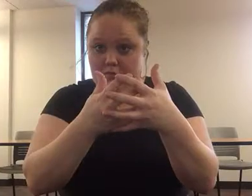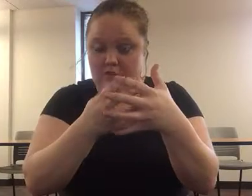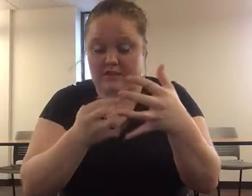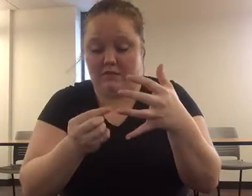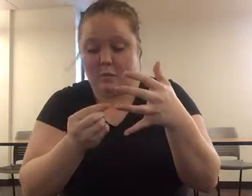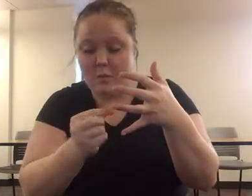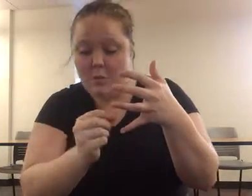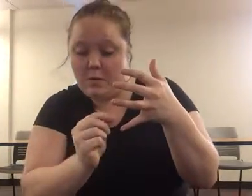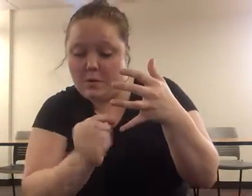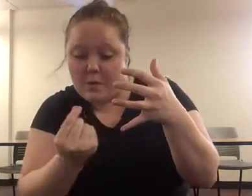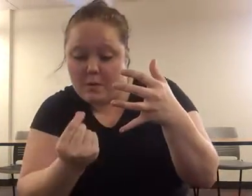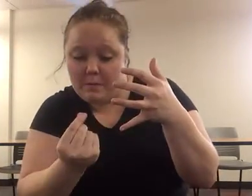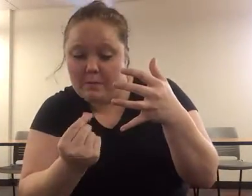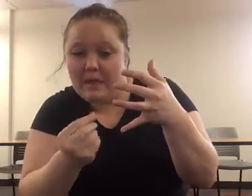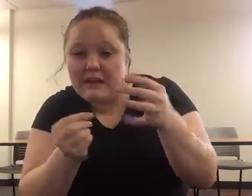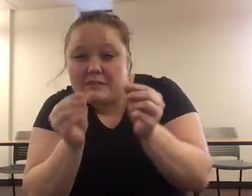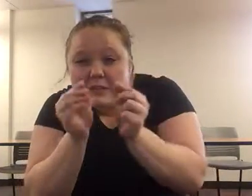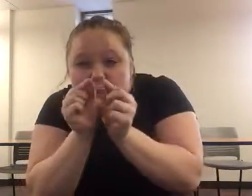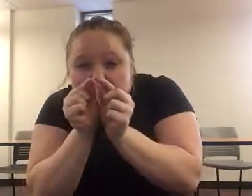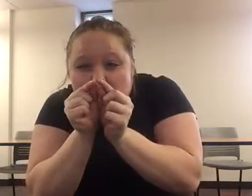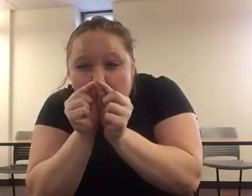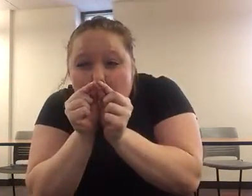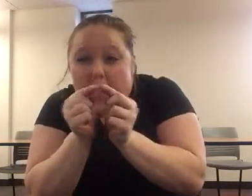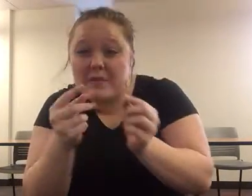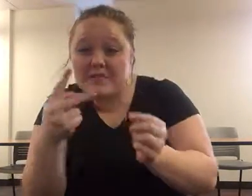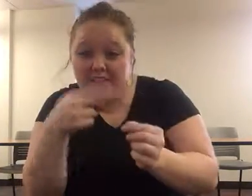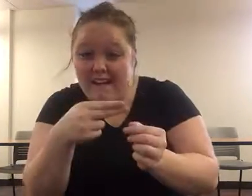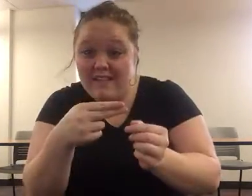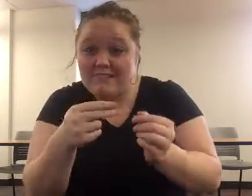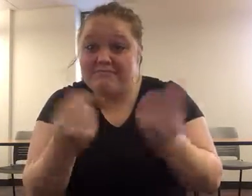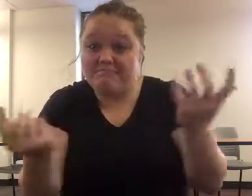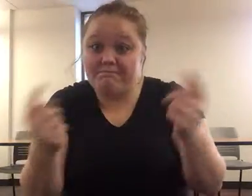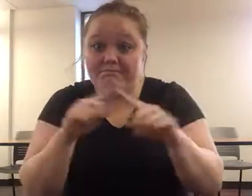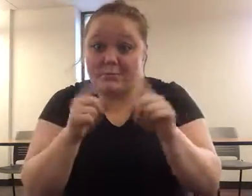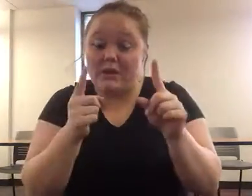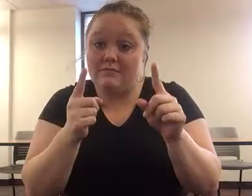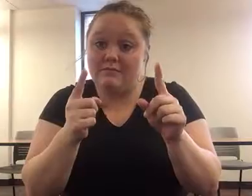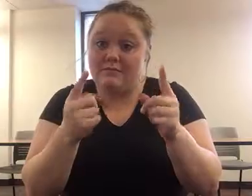into the eye while operating through such a tiny, tiny incision.